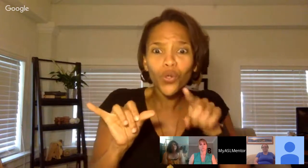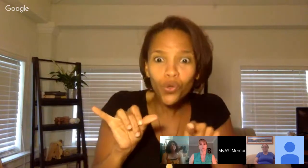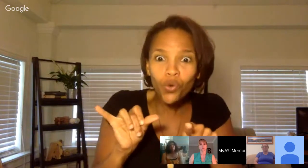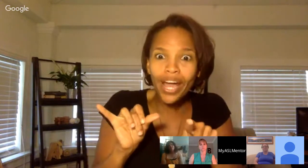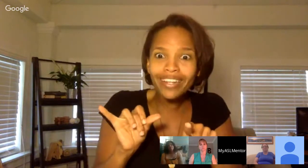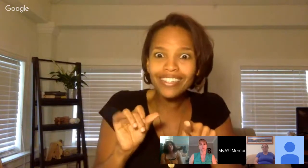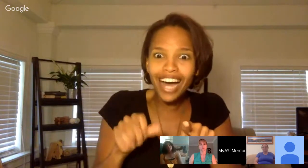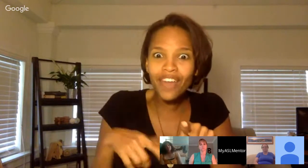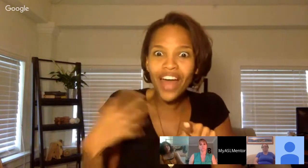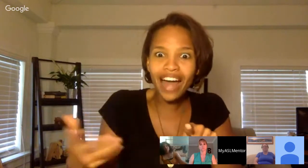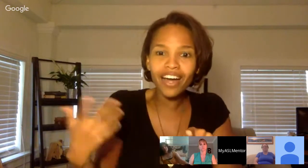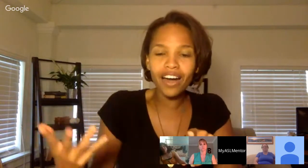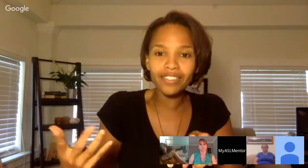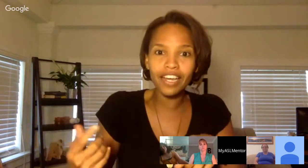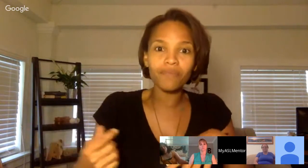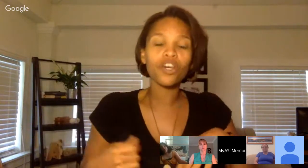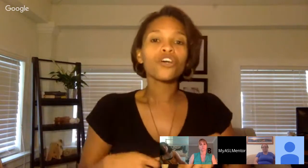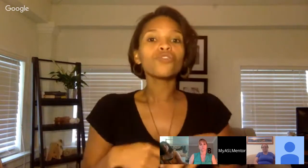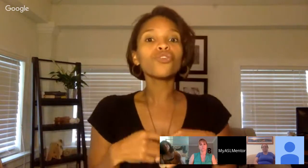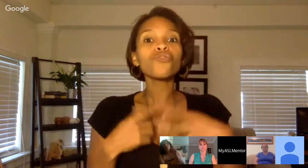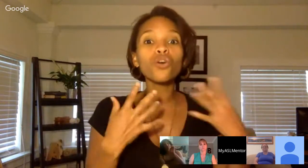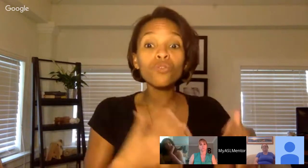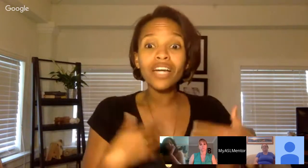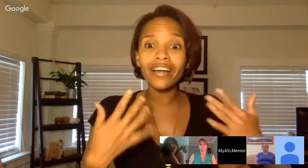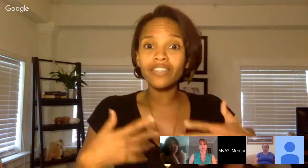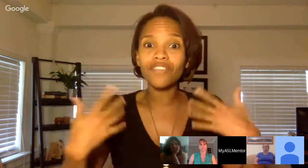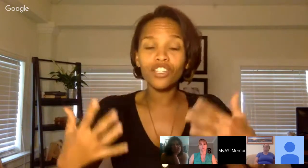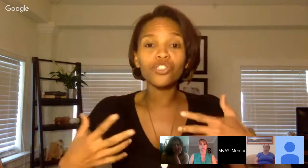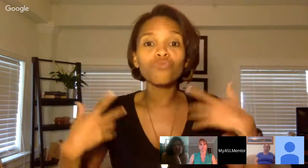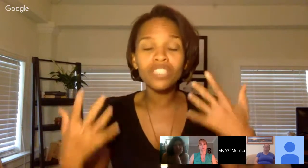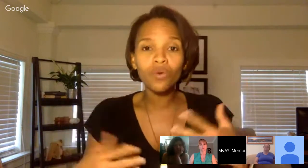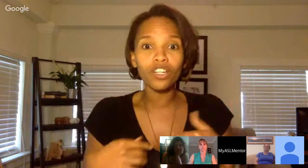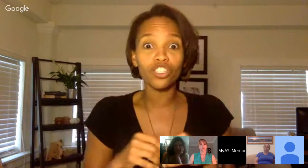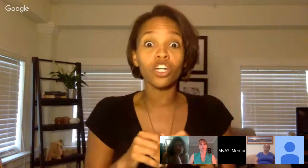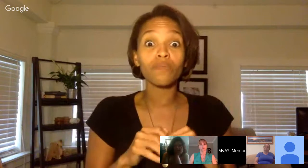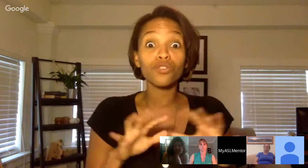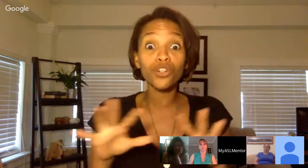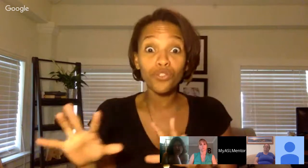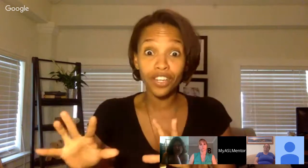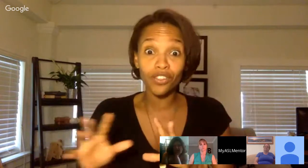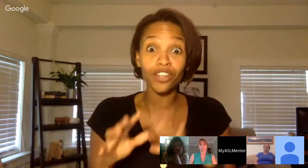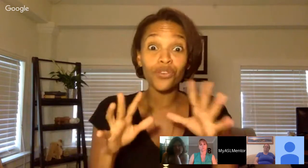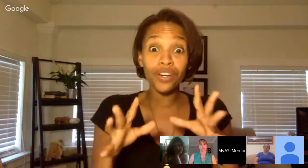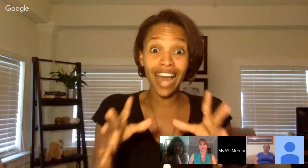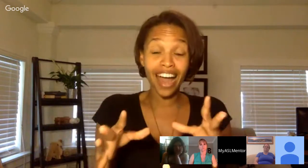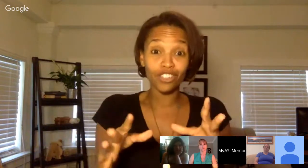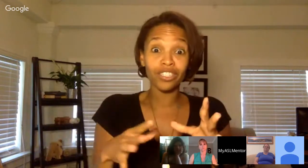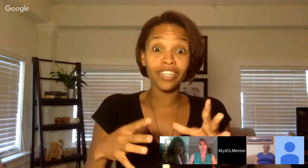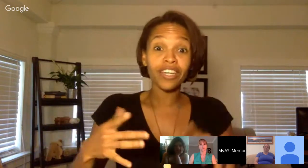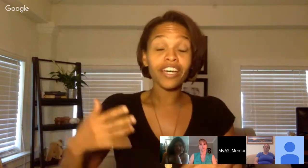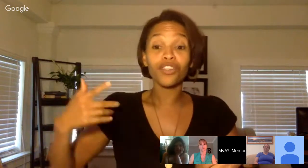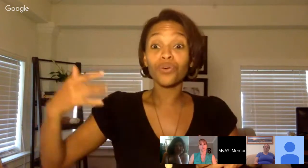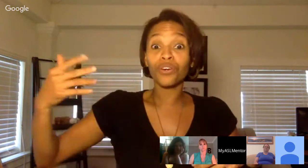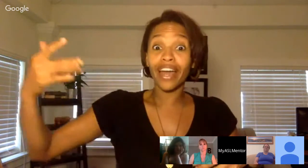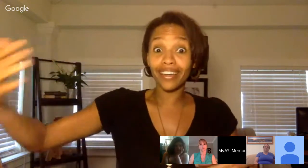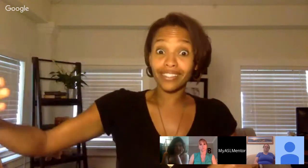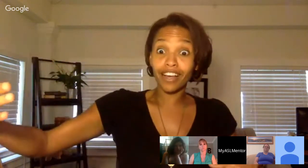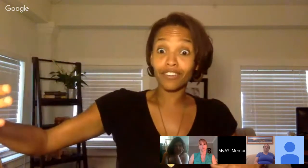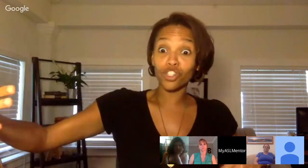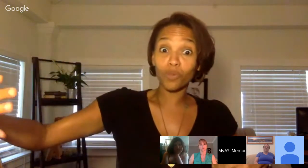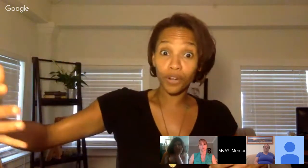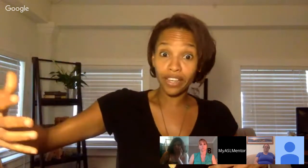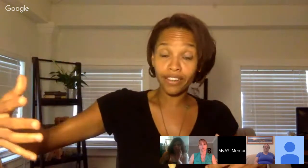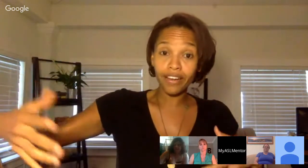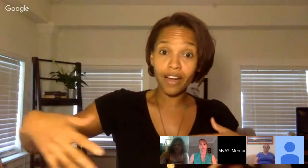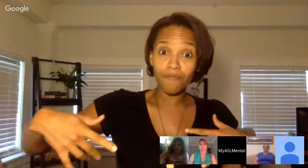what a cool way to sign that concept. So those kinds of things you really want to start observing so that you can actually, in your